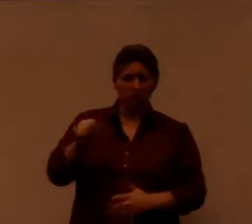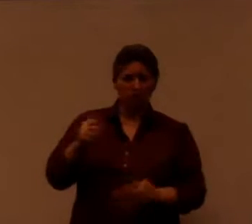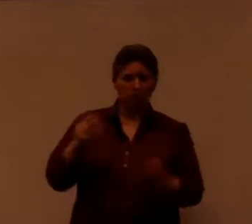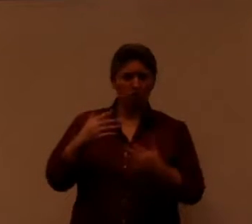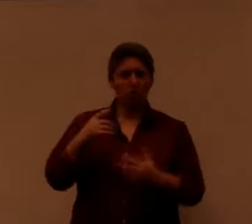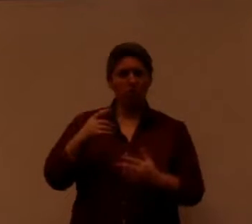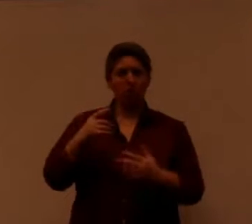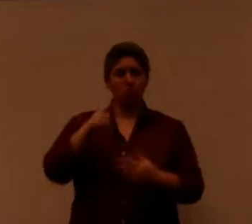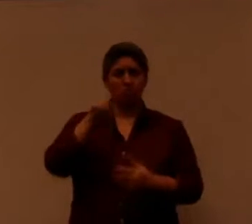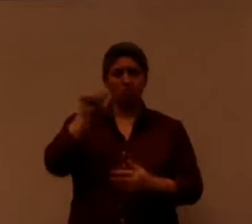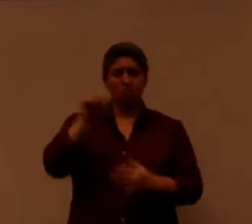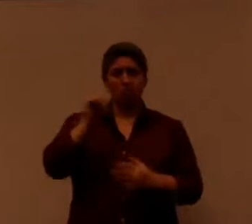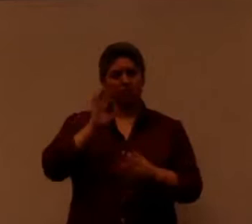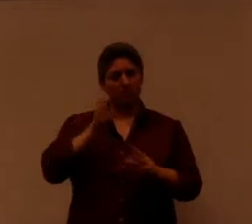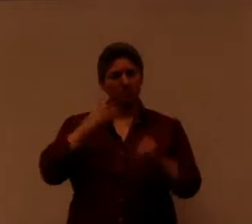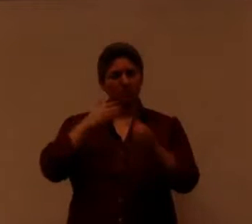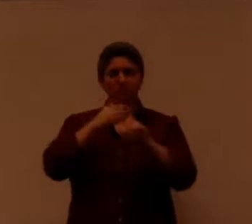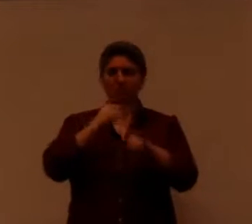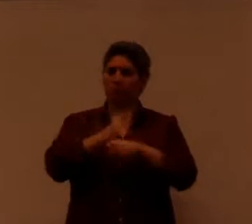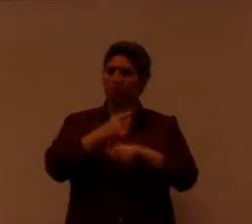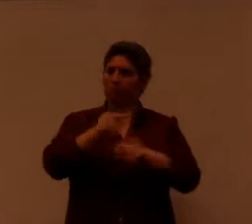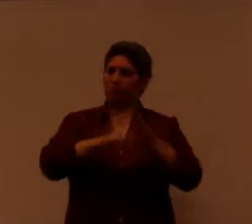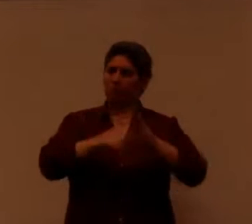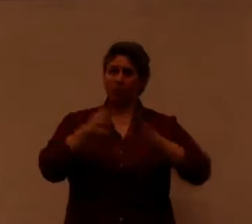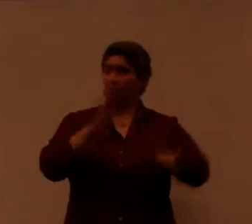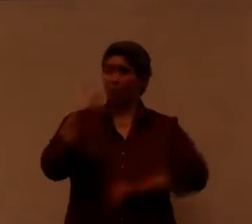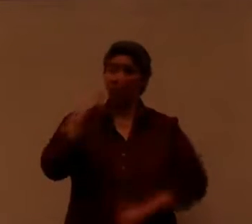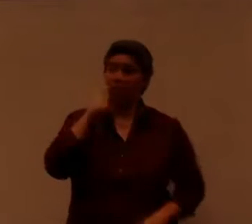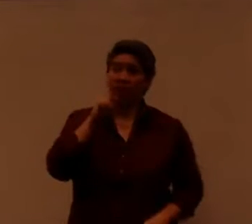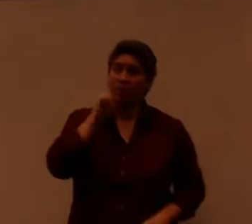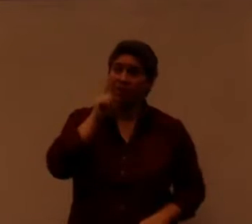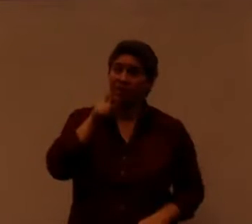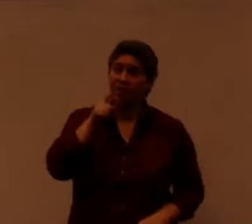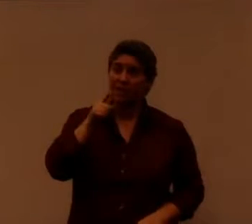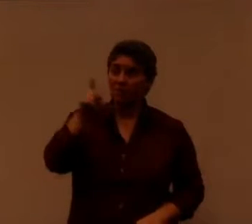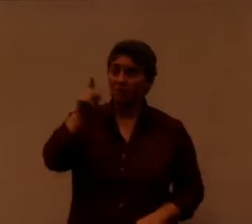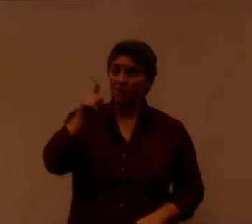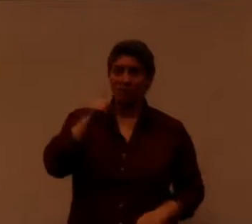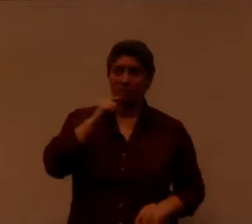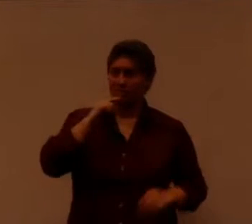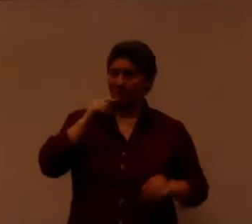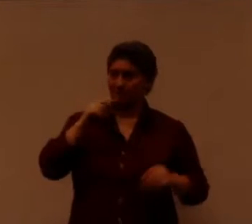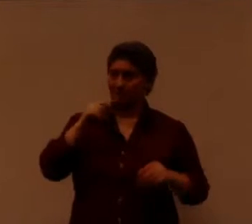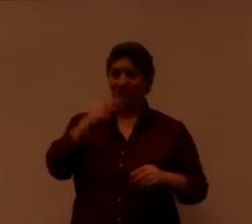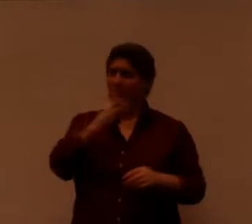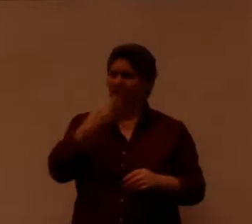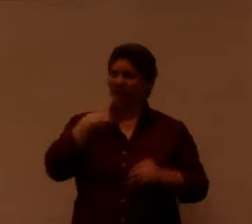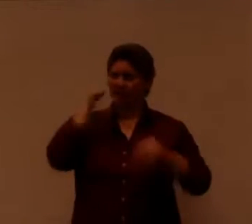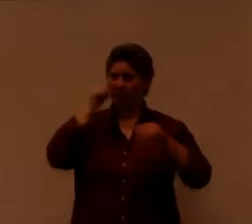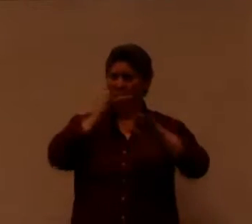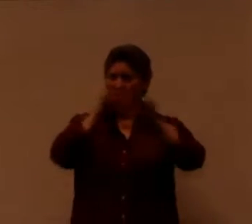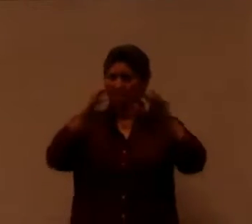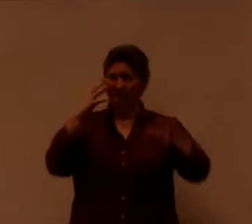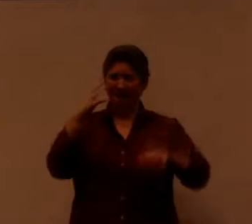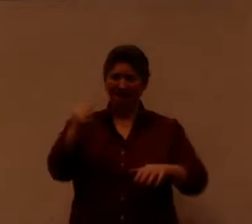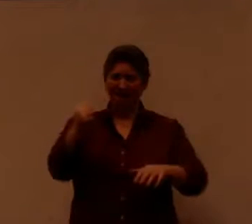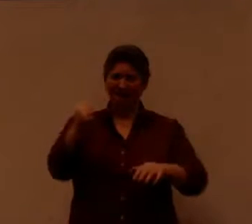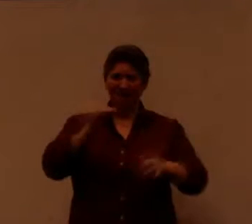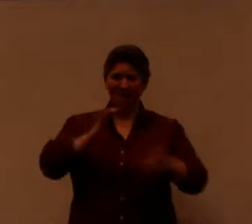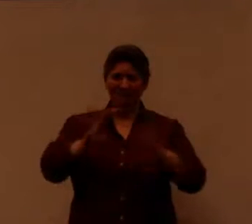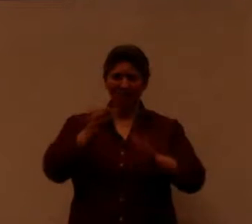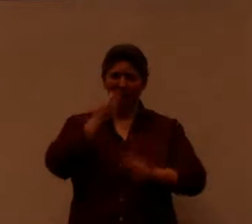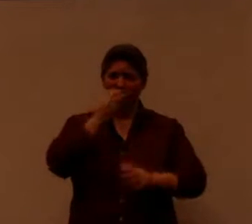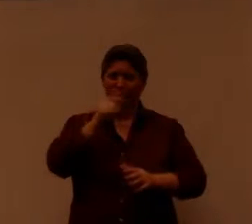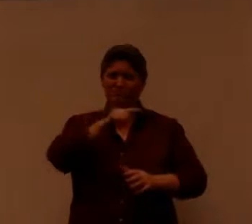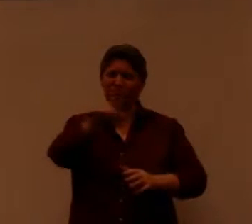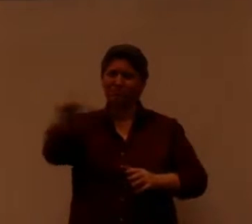in. As Hilary says, they don't have to be users at the moment, but that's something we're looking to grow with people. So I know it's not easy to find ESL users, and